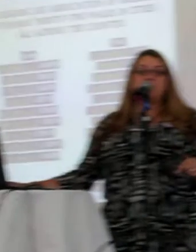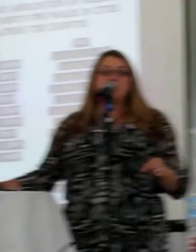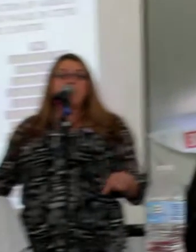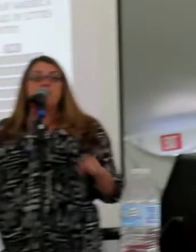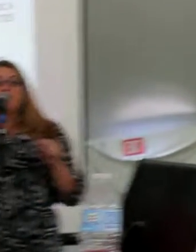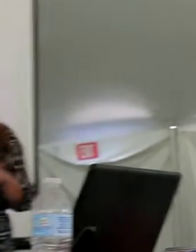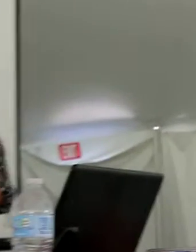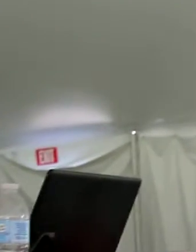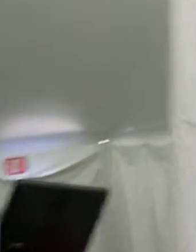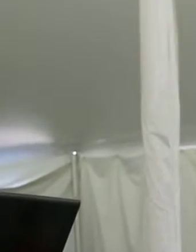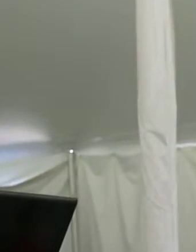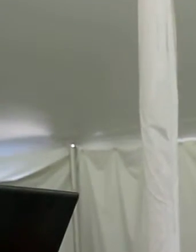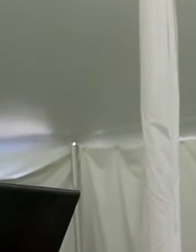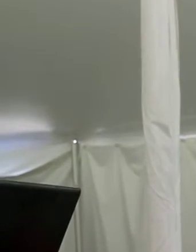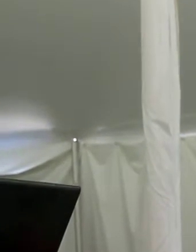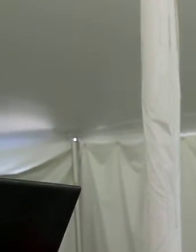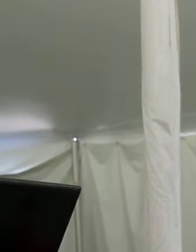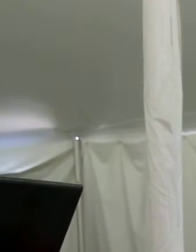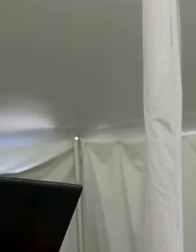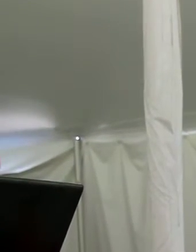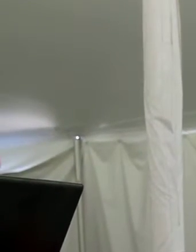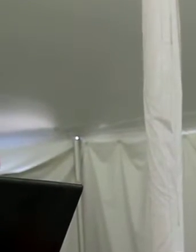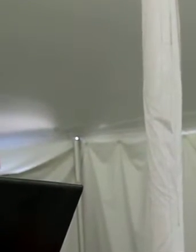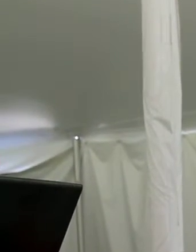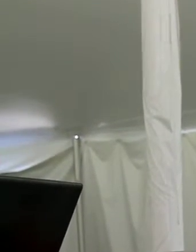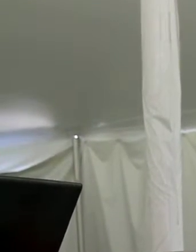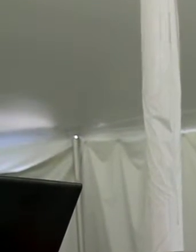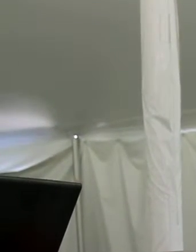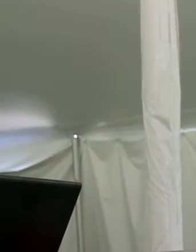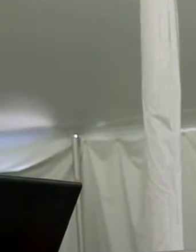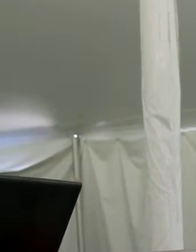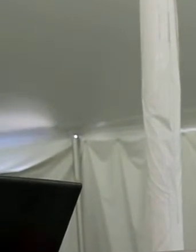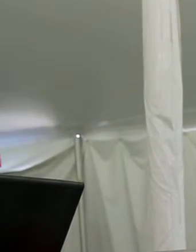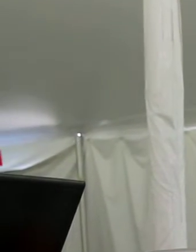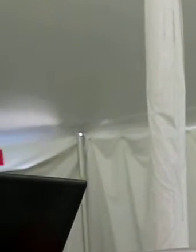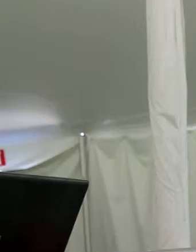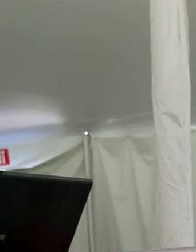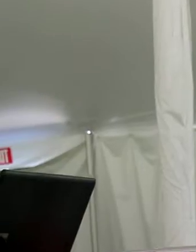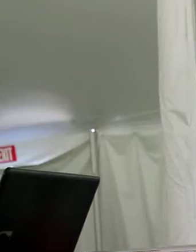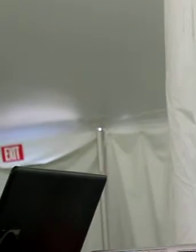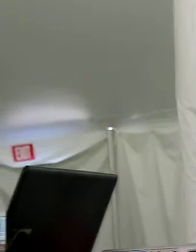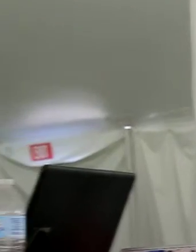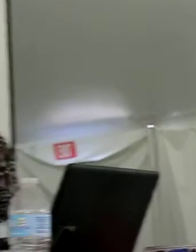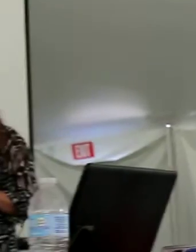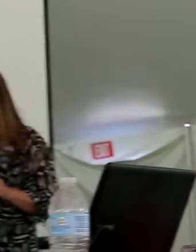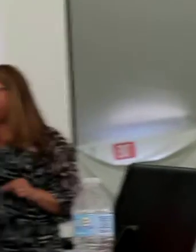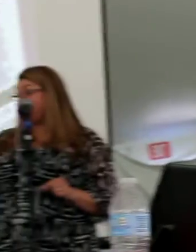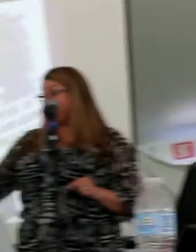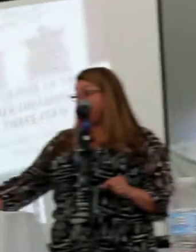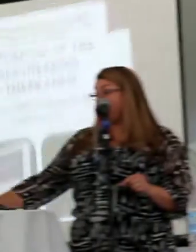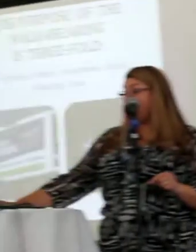raising funds, but you're helping to raise awareness at a national level, and that's the way we get things done.